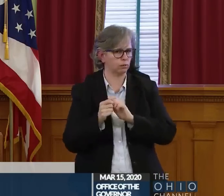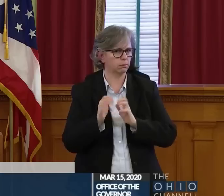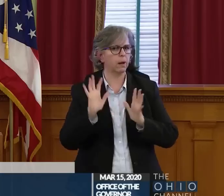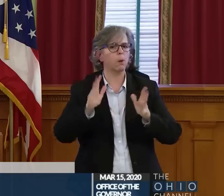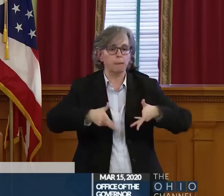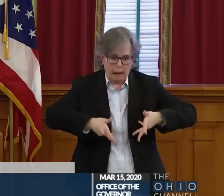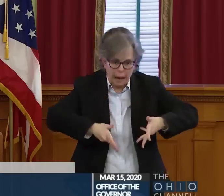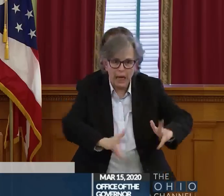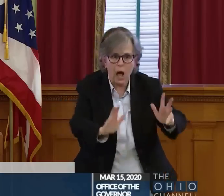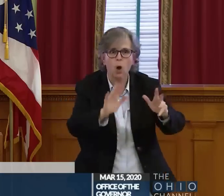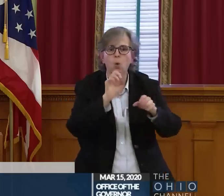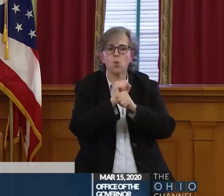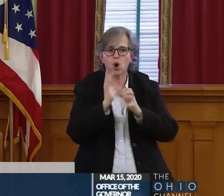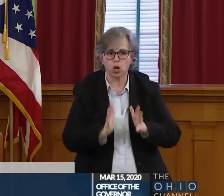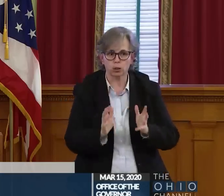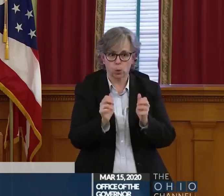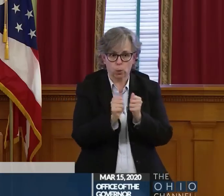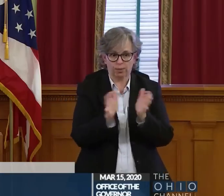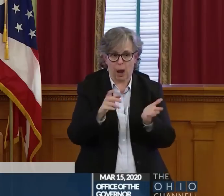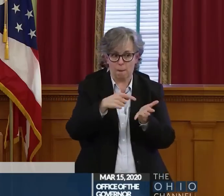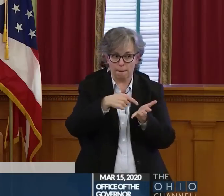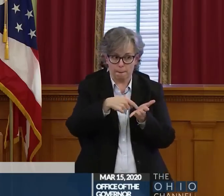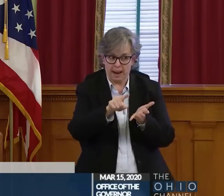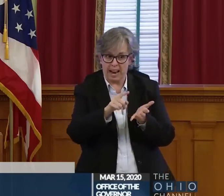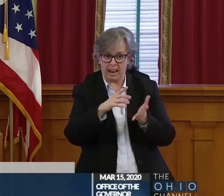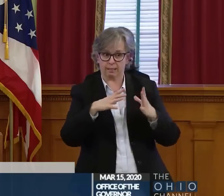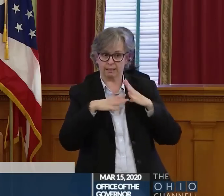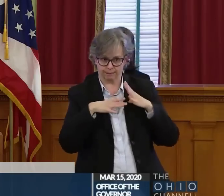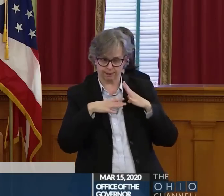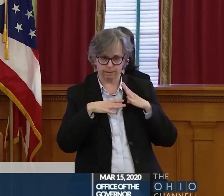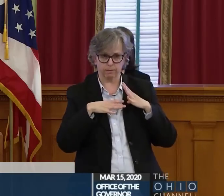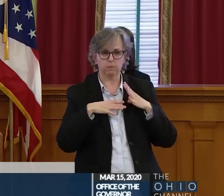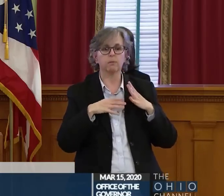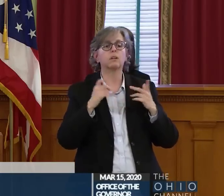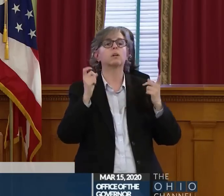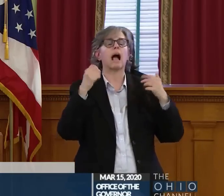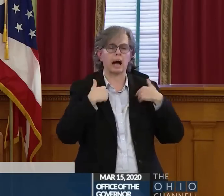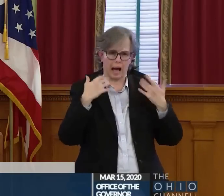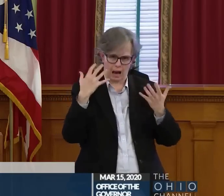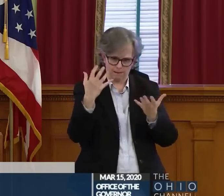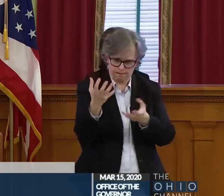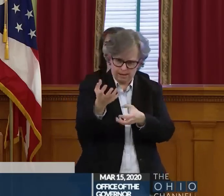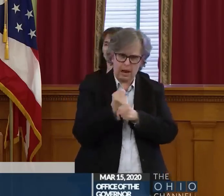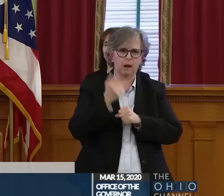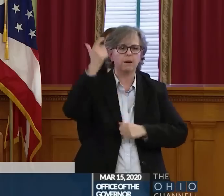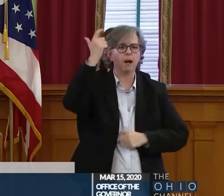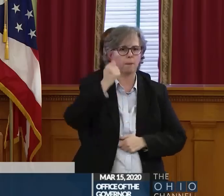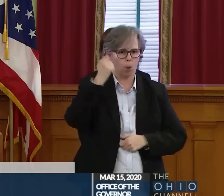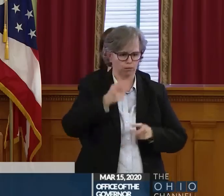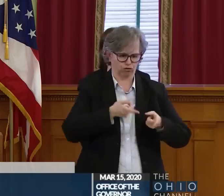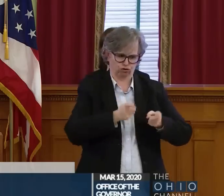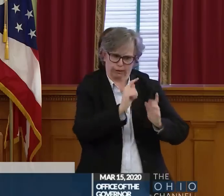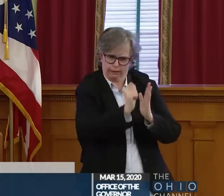leave benefits to access unemployment benefits during this period of